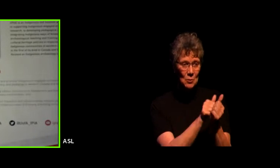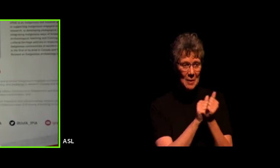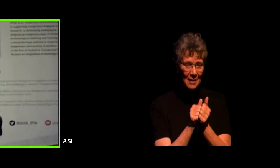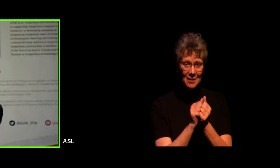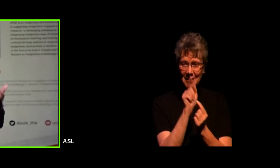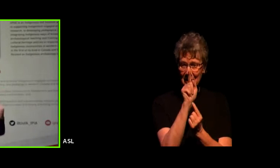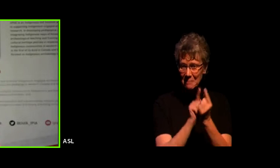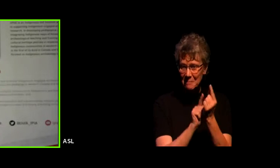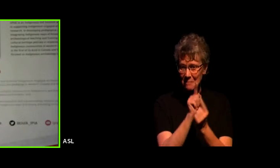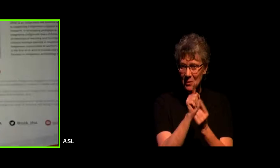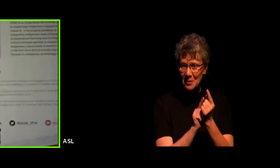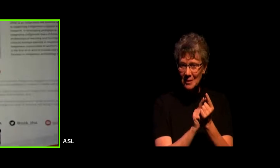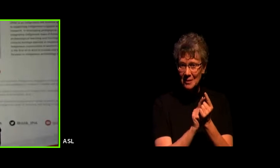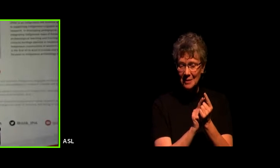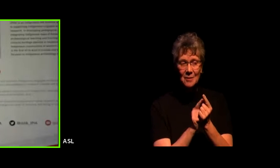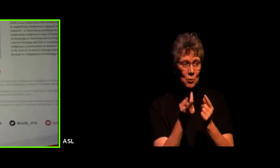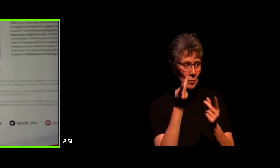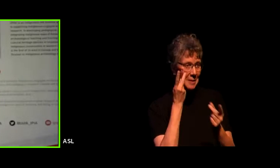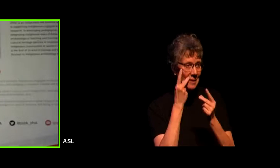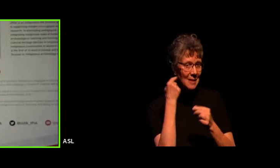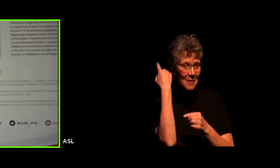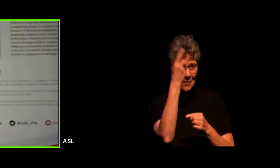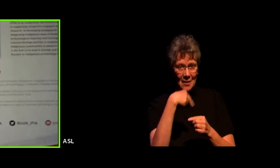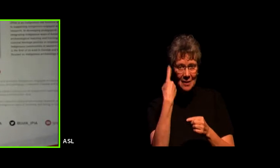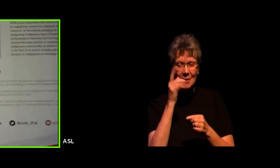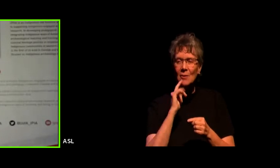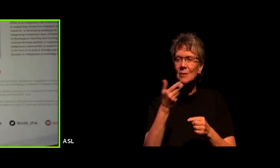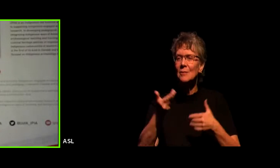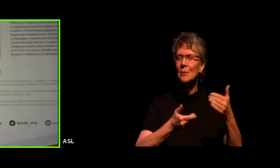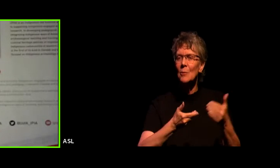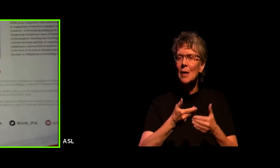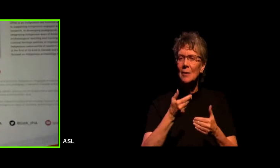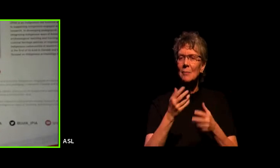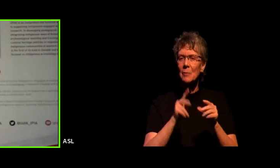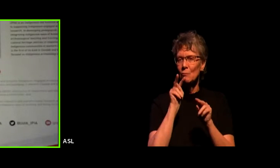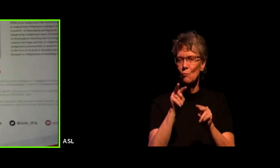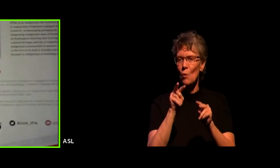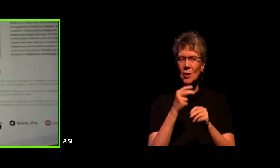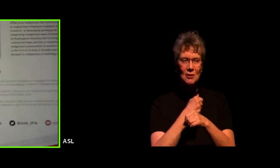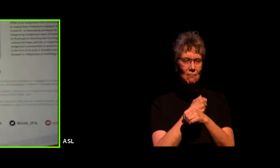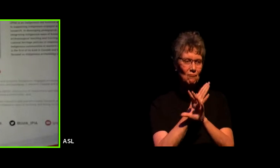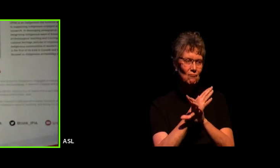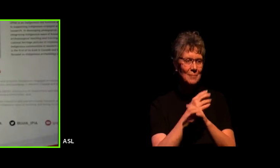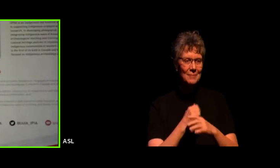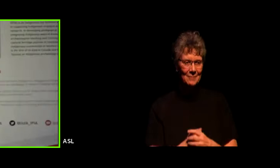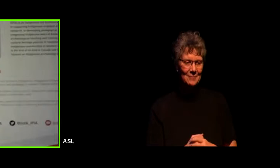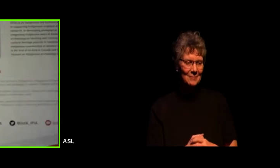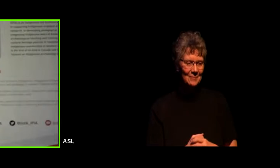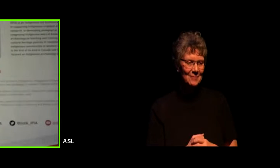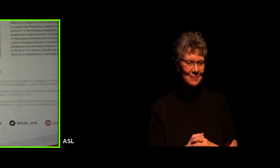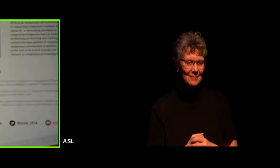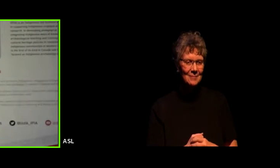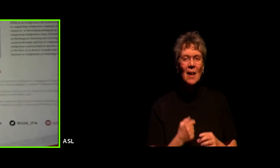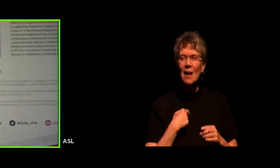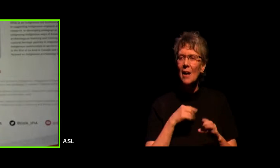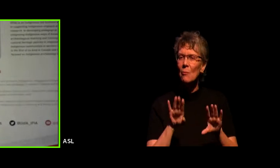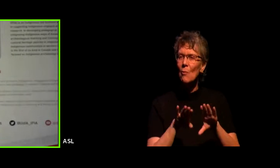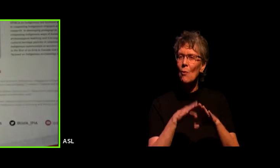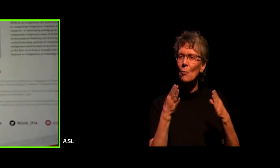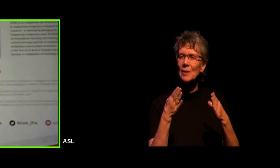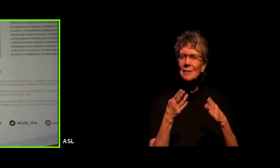see faces here and also to welcome the folks who are online. So I'm going to begin by telling you just very, very